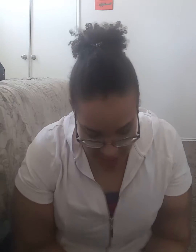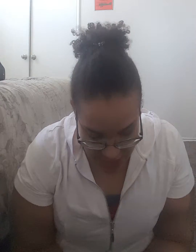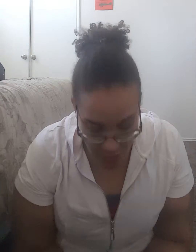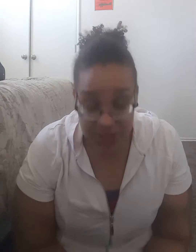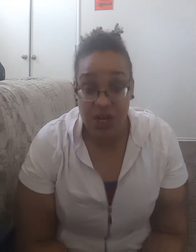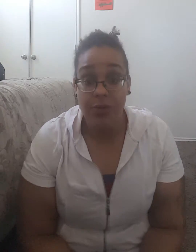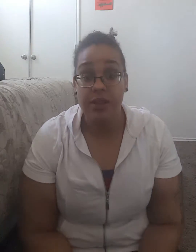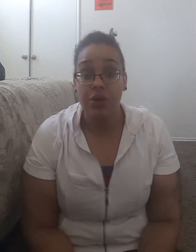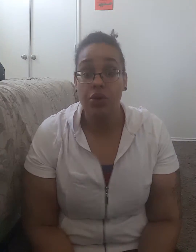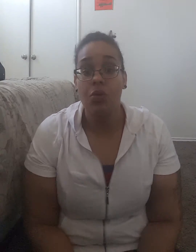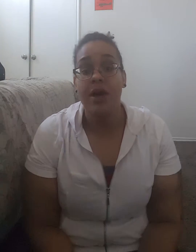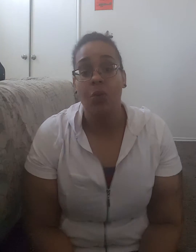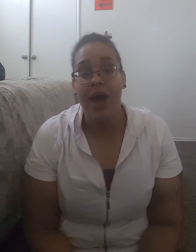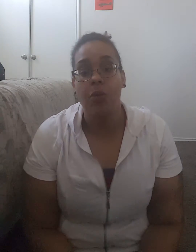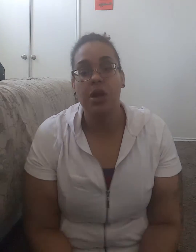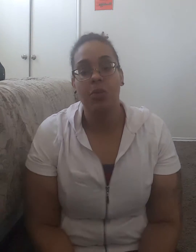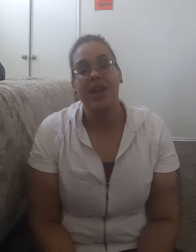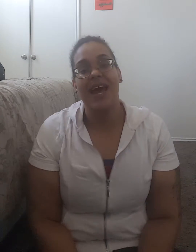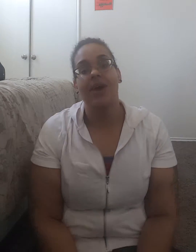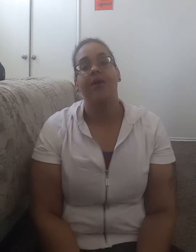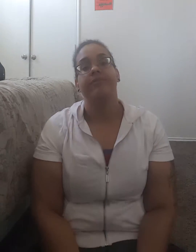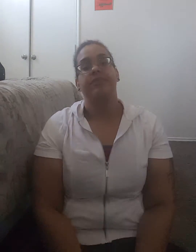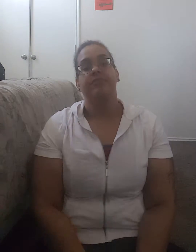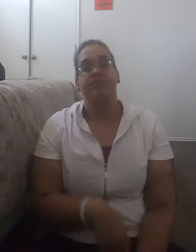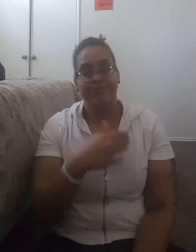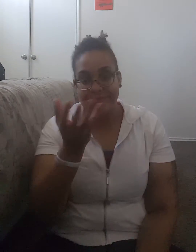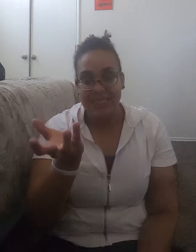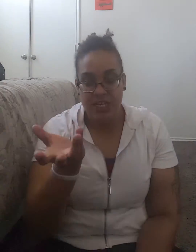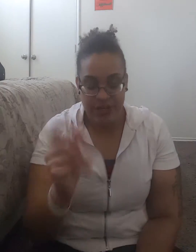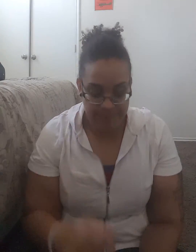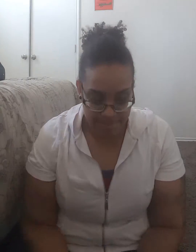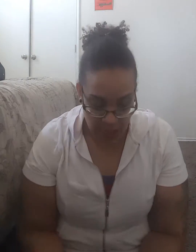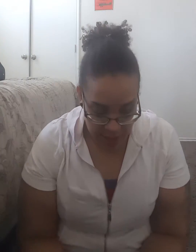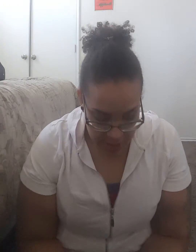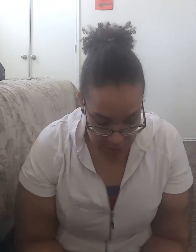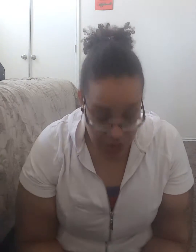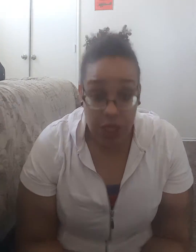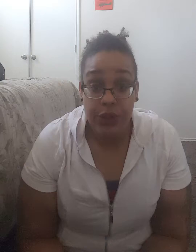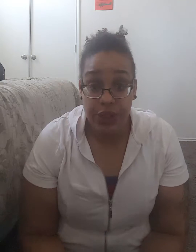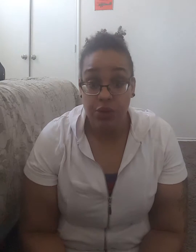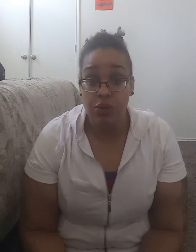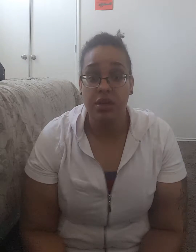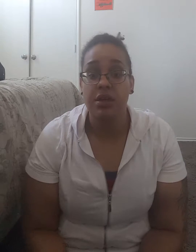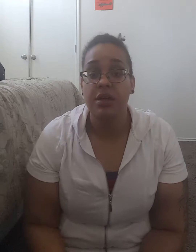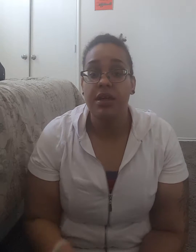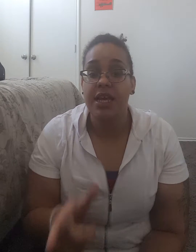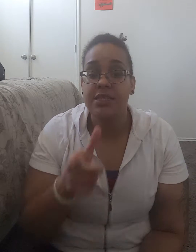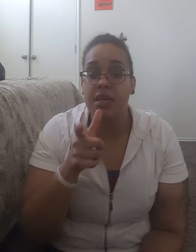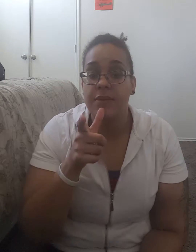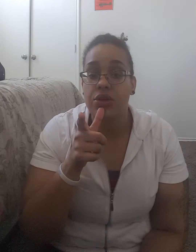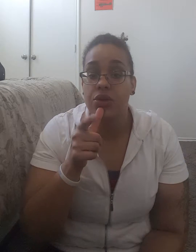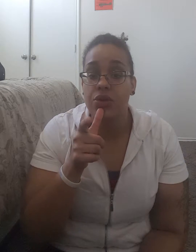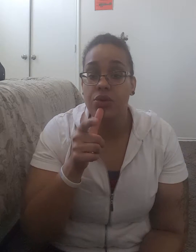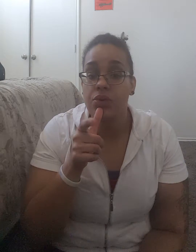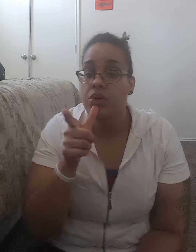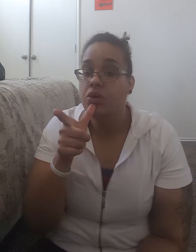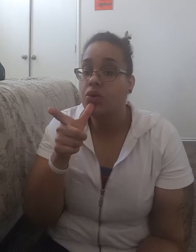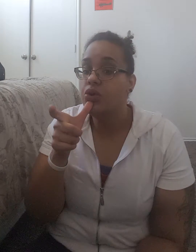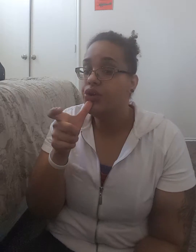So we'll start with who, what, why, where, when, how, etc. So who is going to be who or